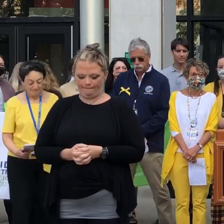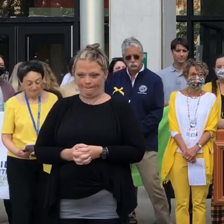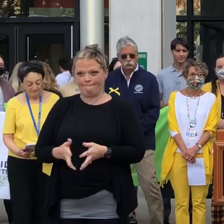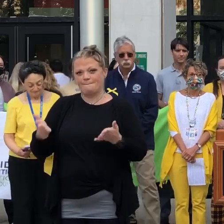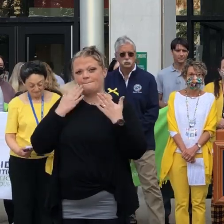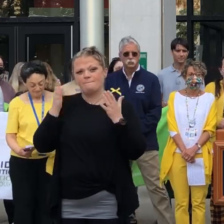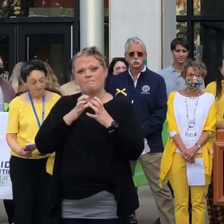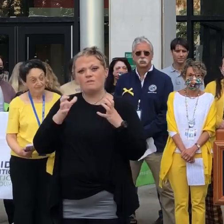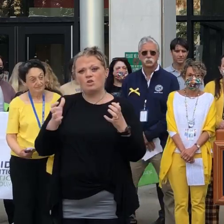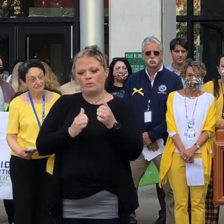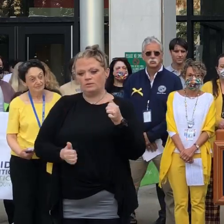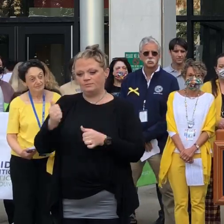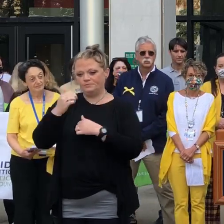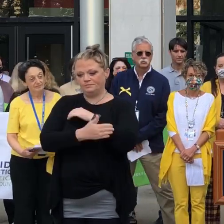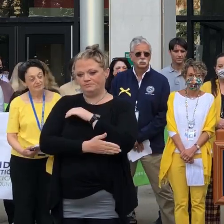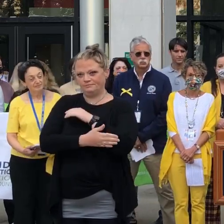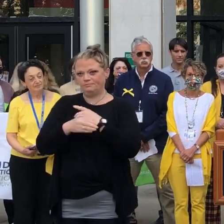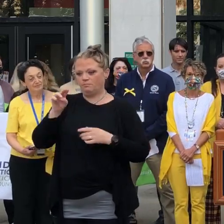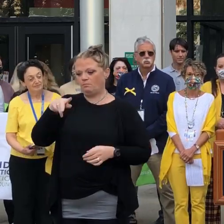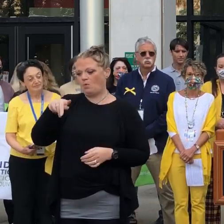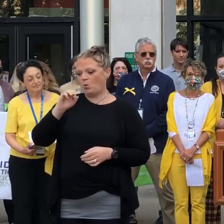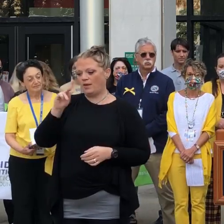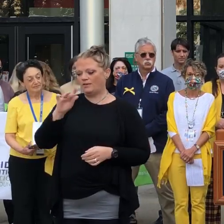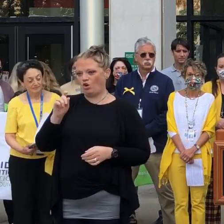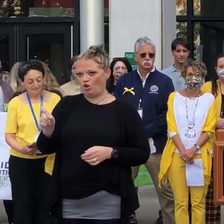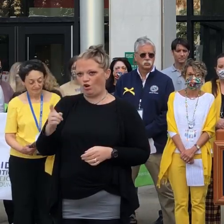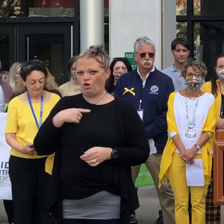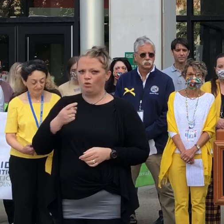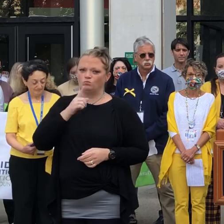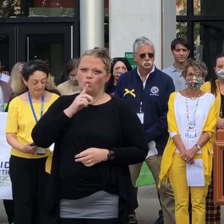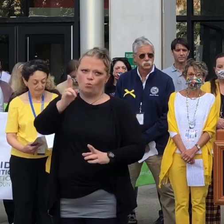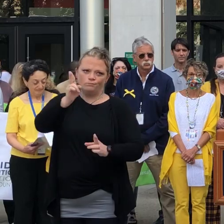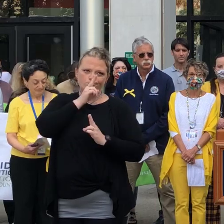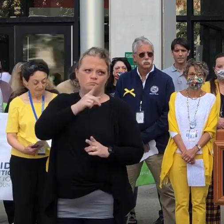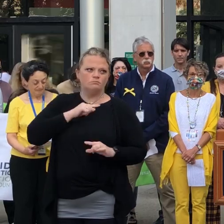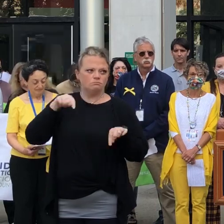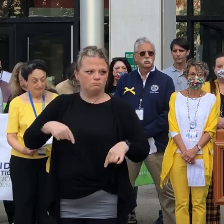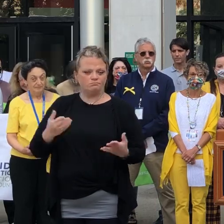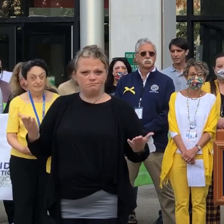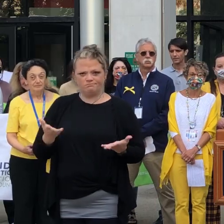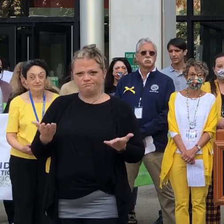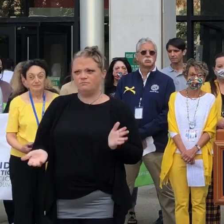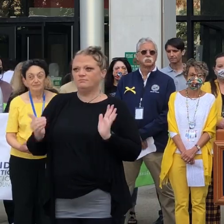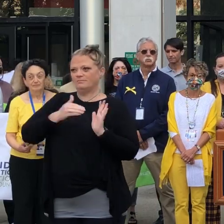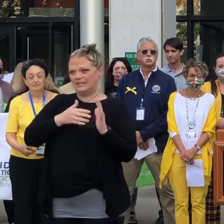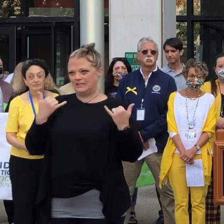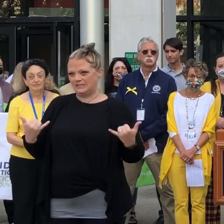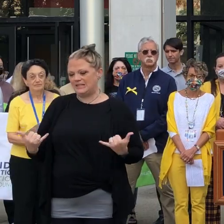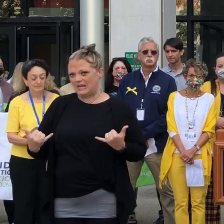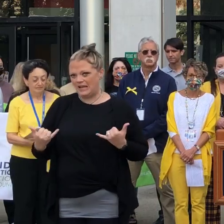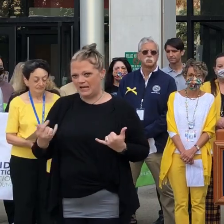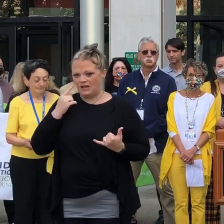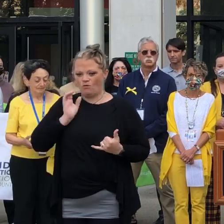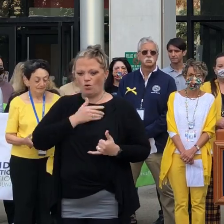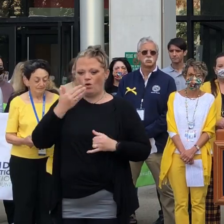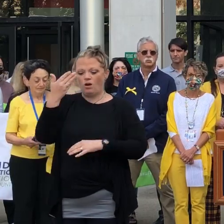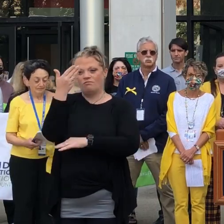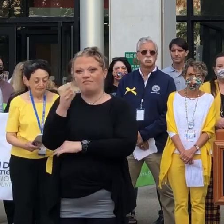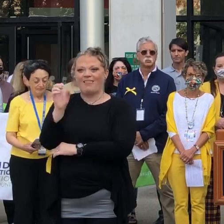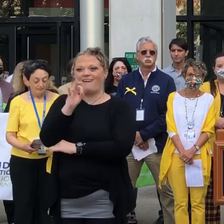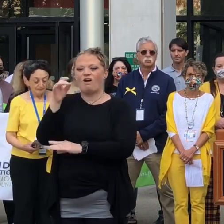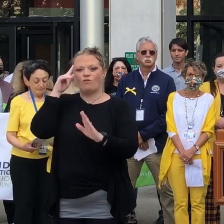Thank you so much, County Executive Polenkars, and we're so honored to be here with you again today for our Flag of